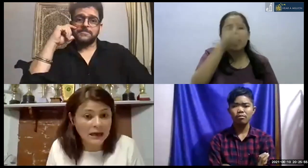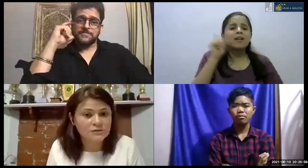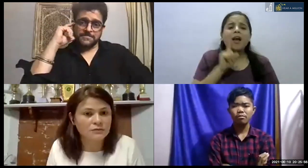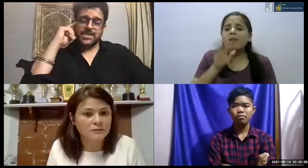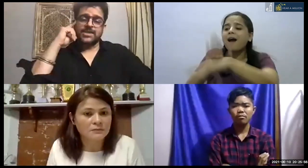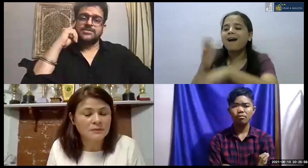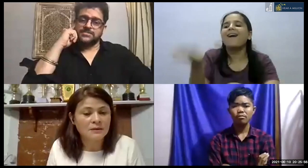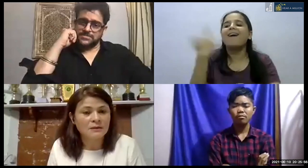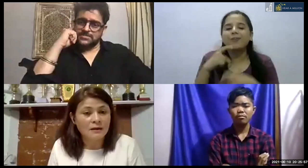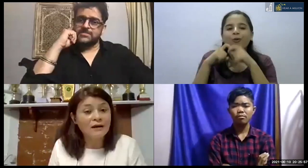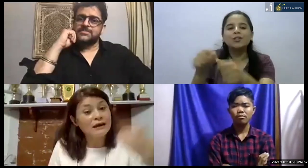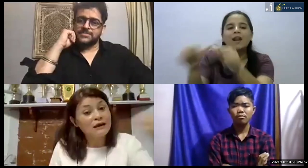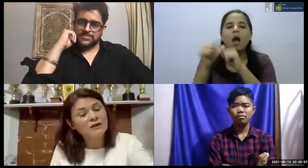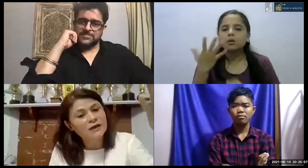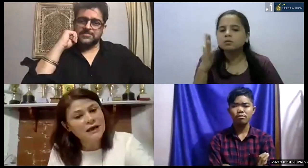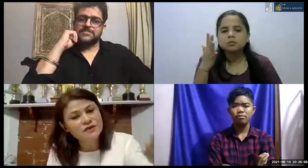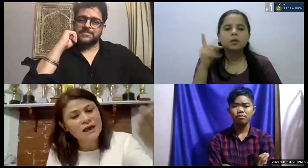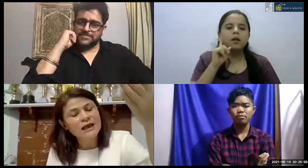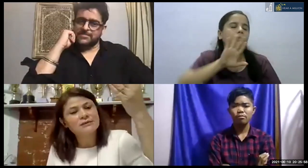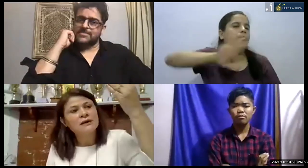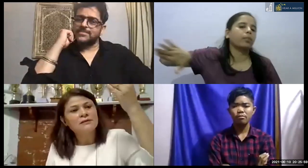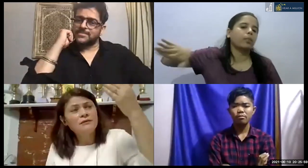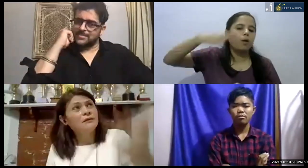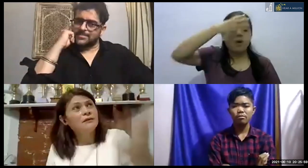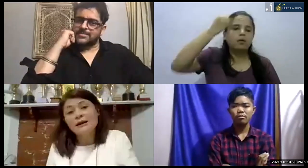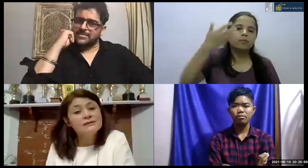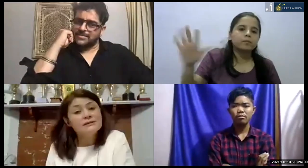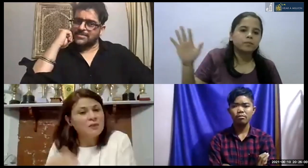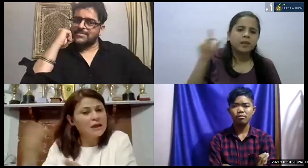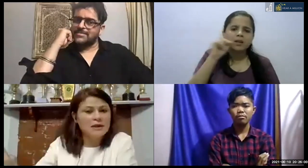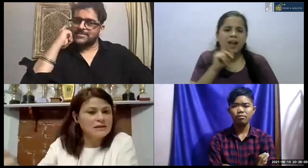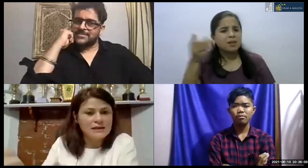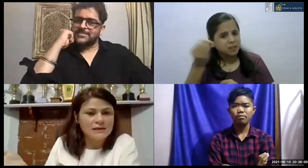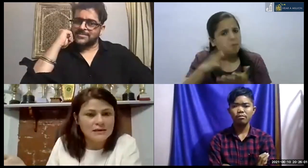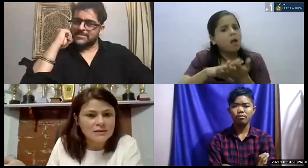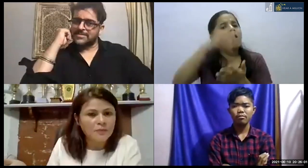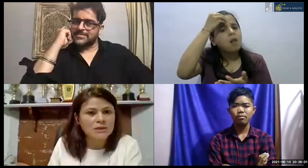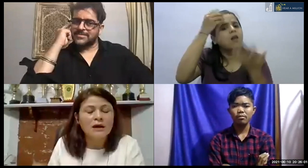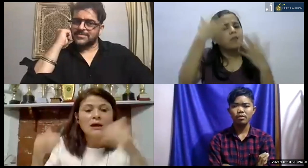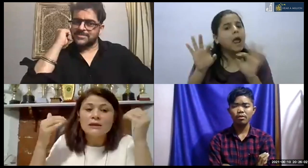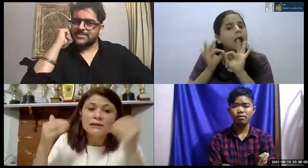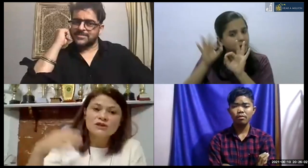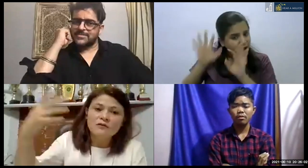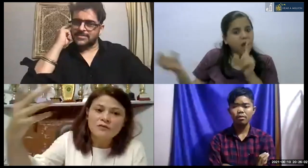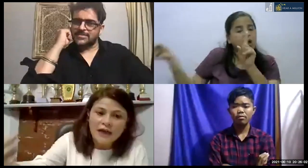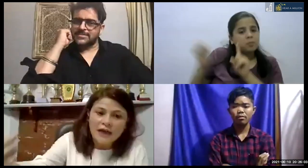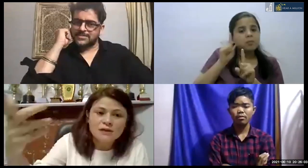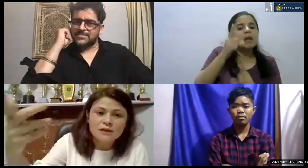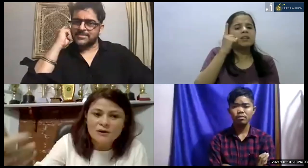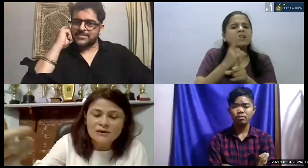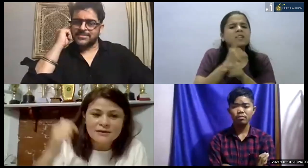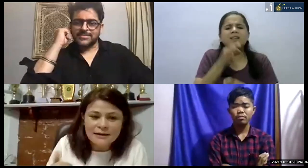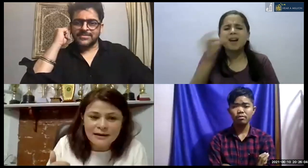in the classroom. And even if the deaf child has learned something because there's an interpreter, the teacher failed